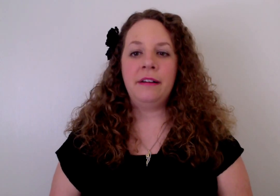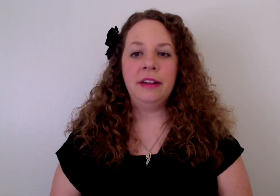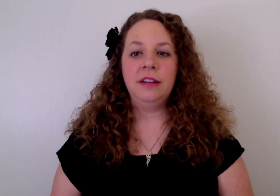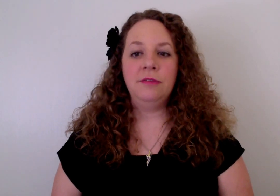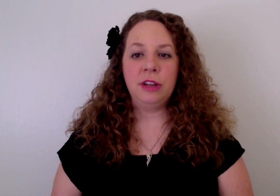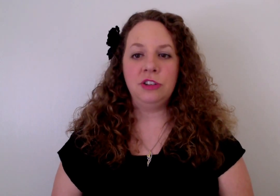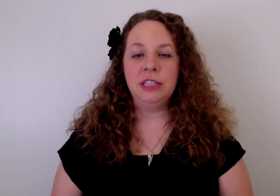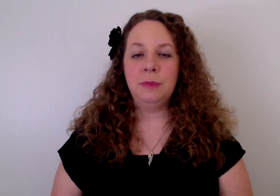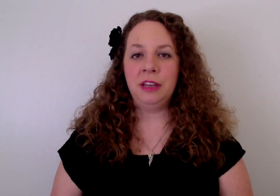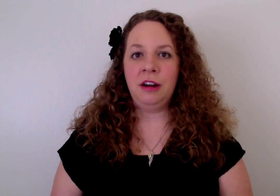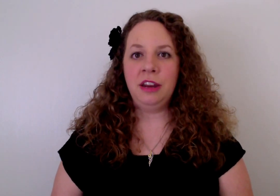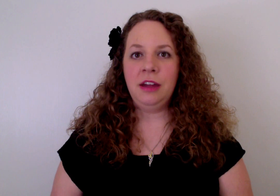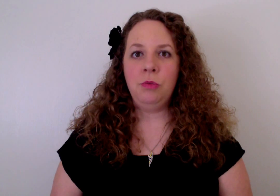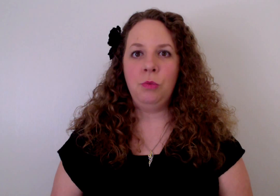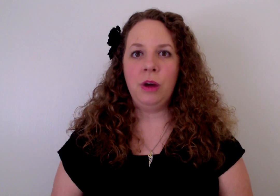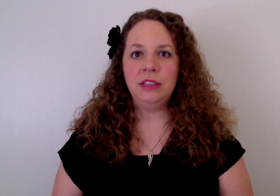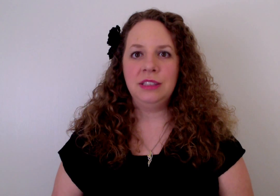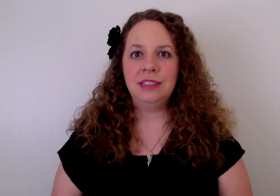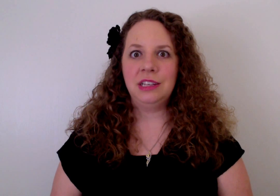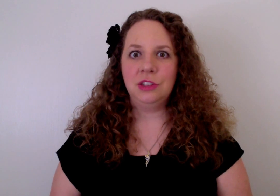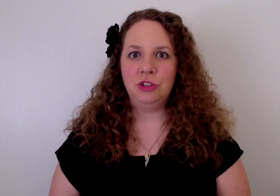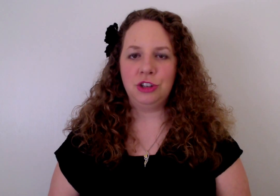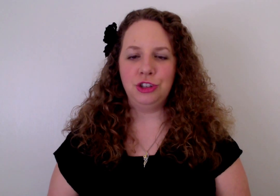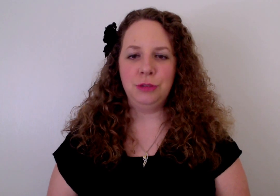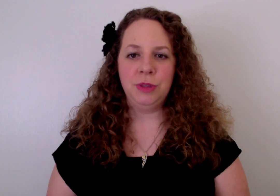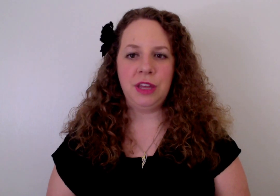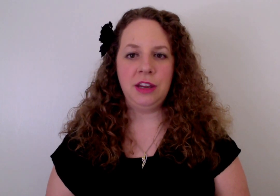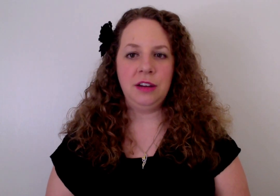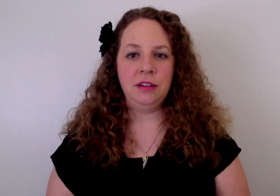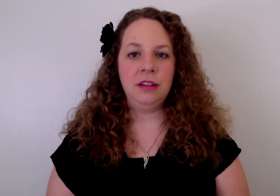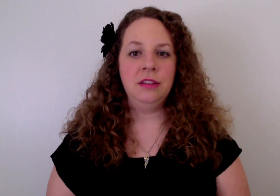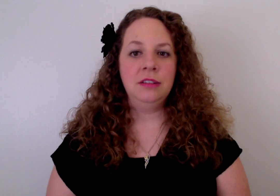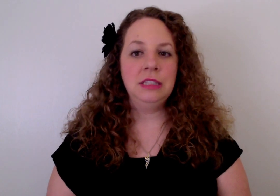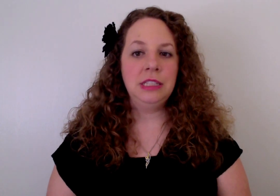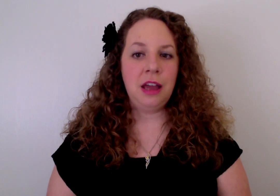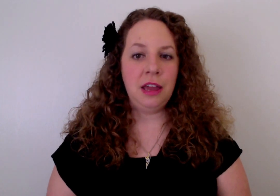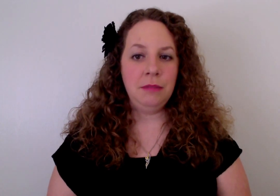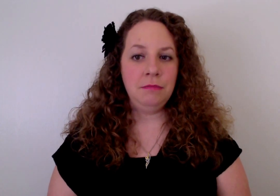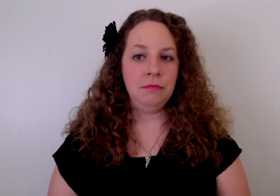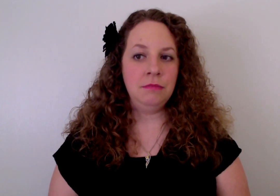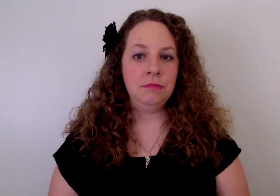of restaurant is Benihana? What sentence structure do you put that in? Time,